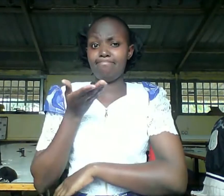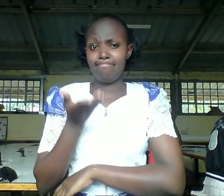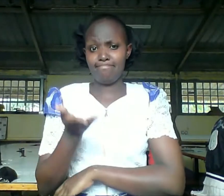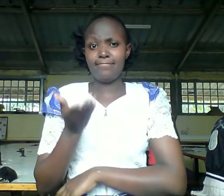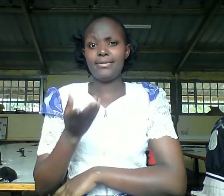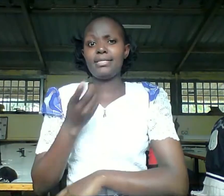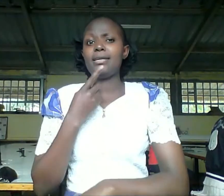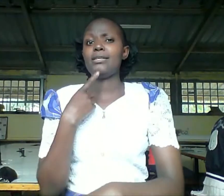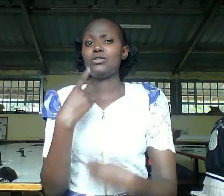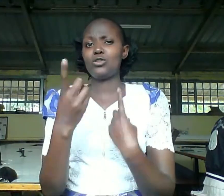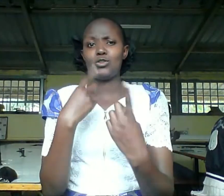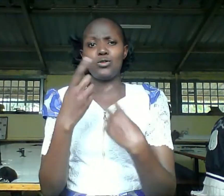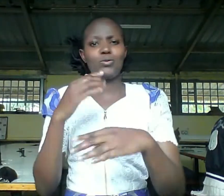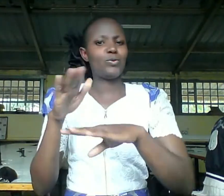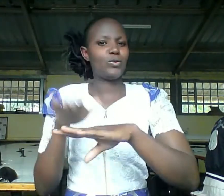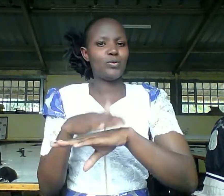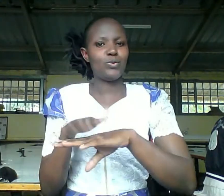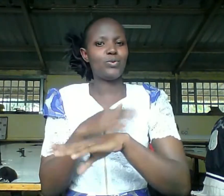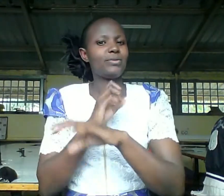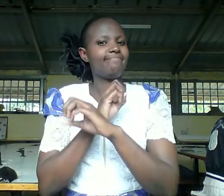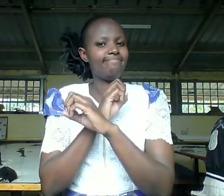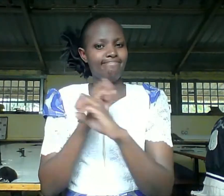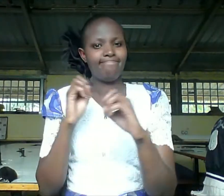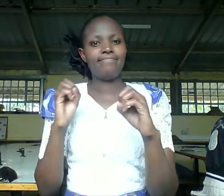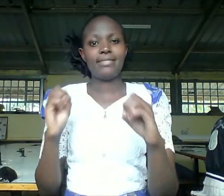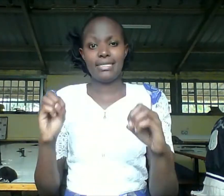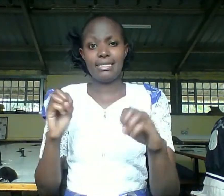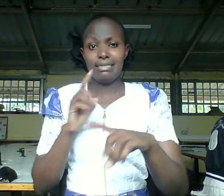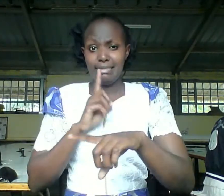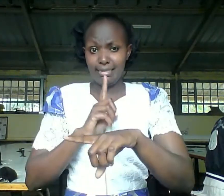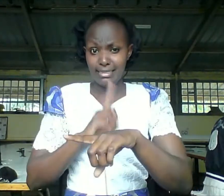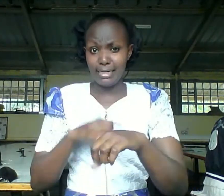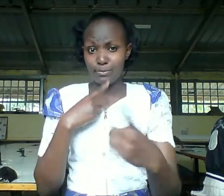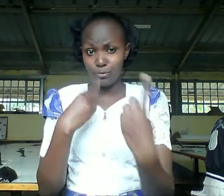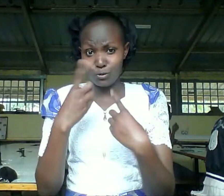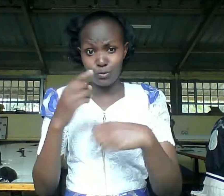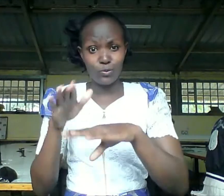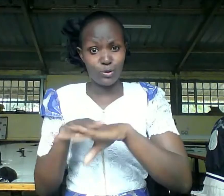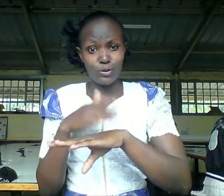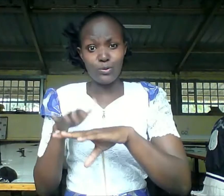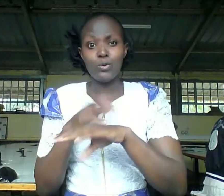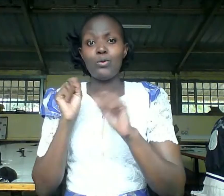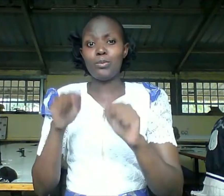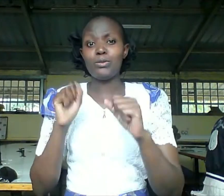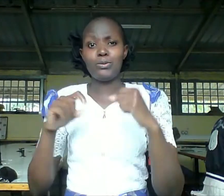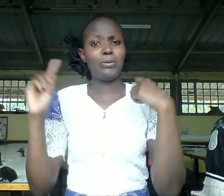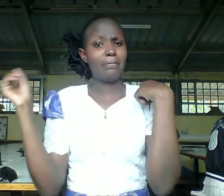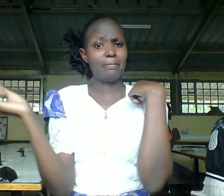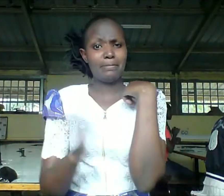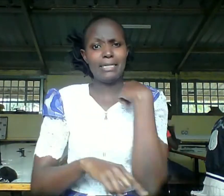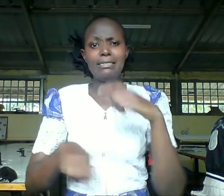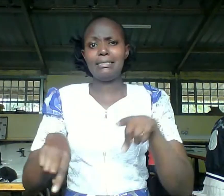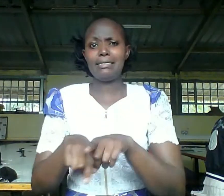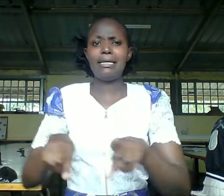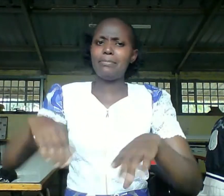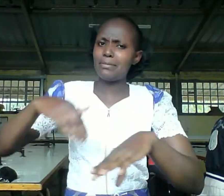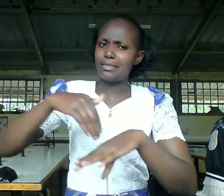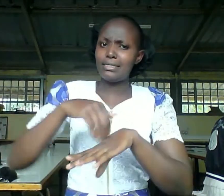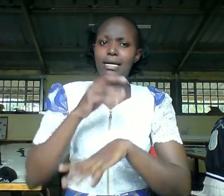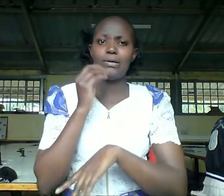hear you talking Kikuyu, I'll have to punish you and send you home to come with your parents. And lastly,